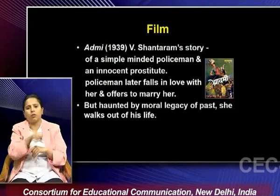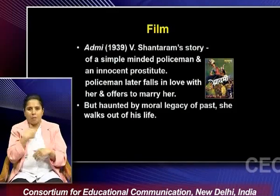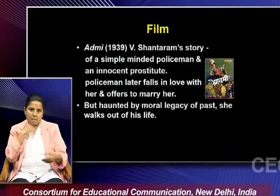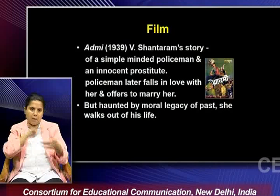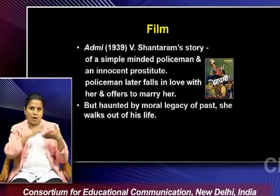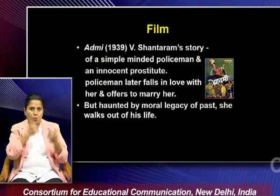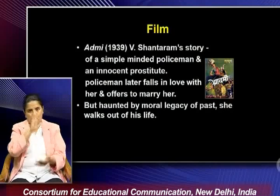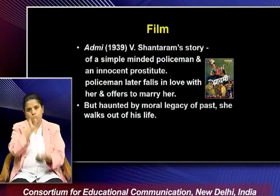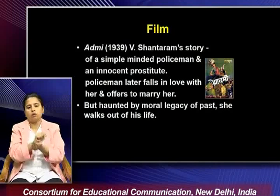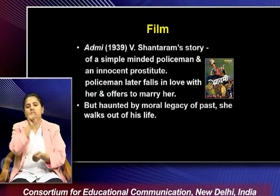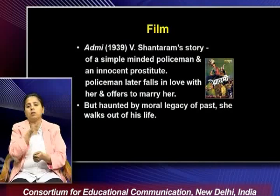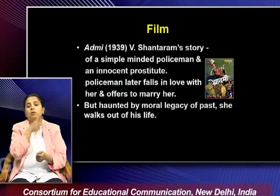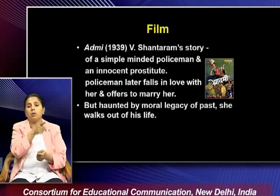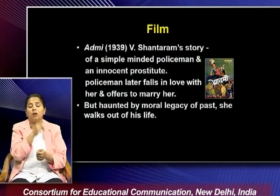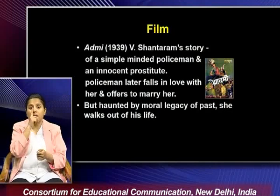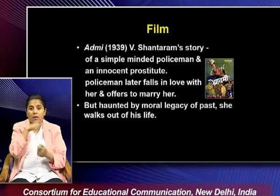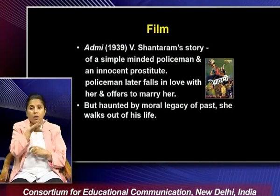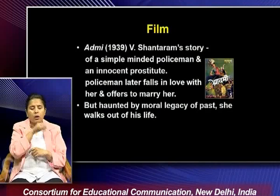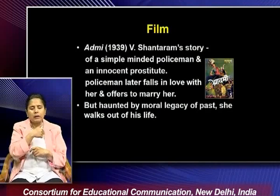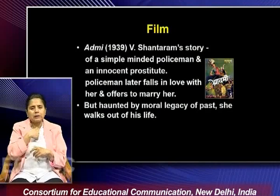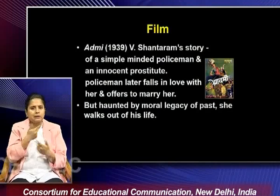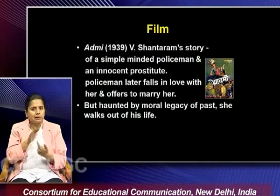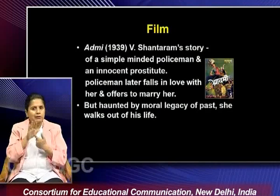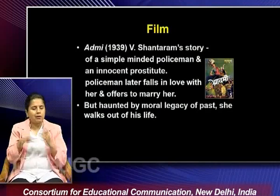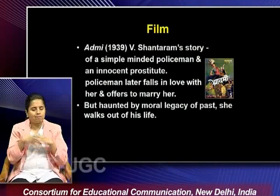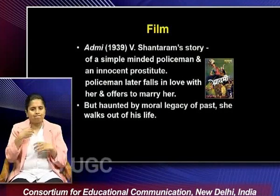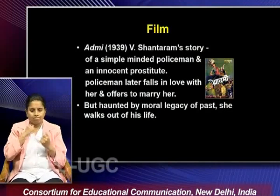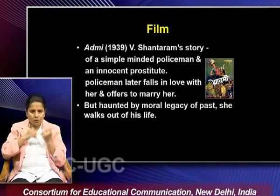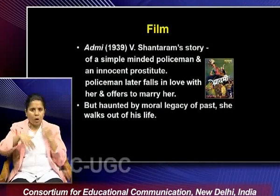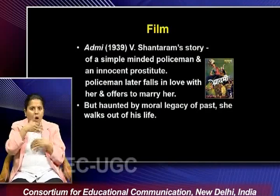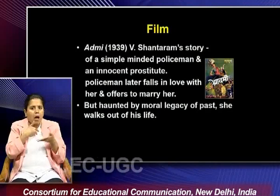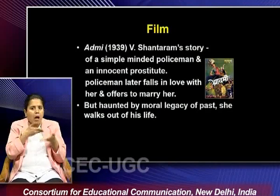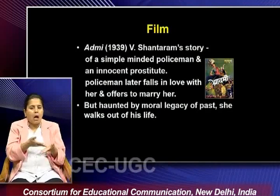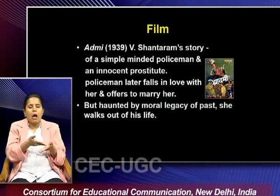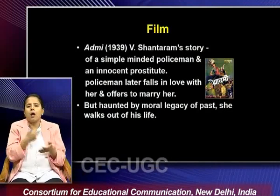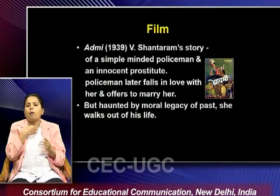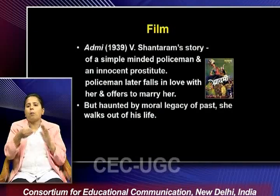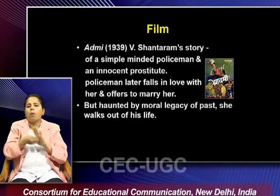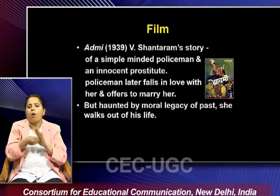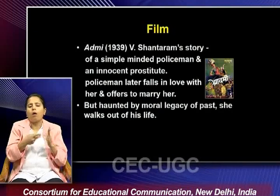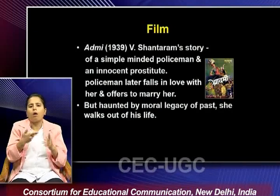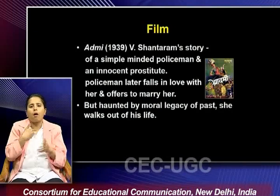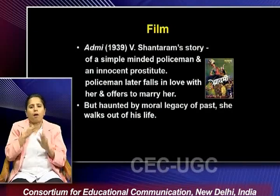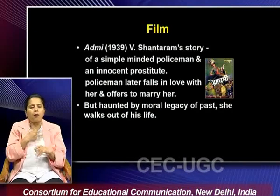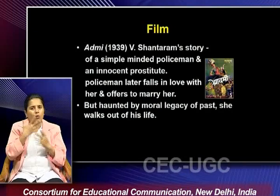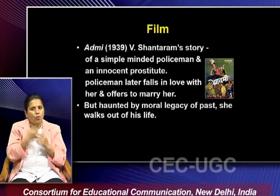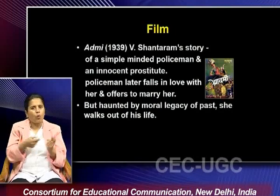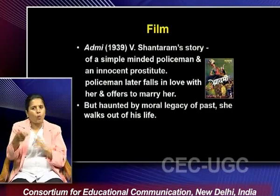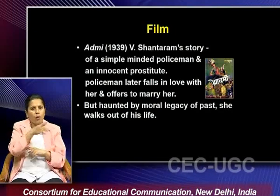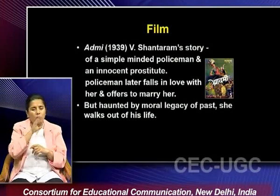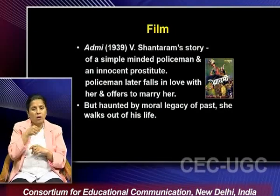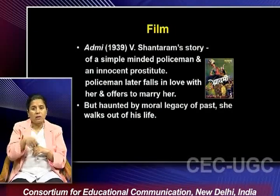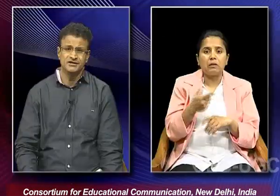her. But she is not able to come out of the kind of a situation in which she was, and how she was haunted by the moral legacy